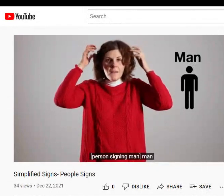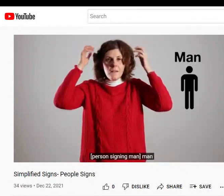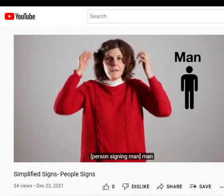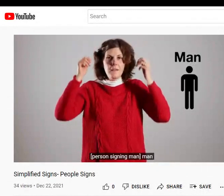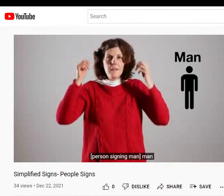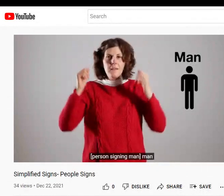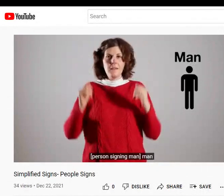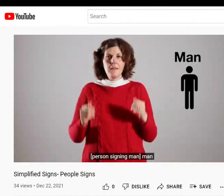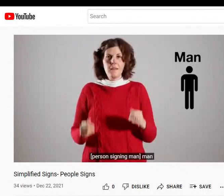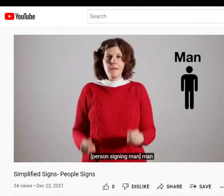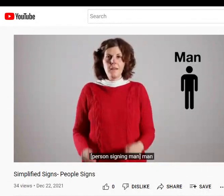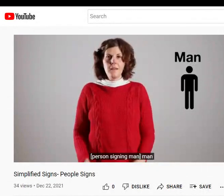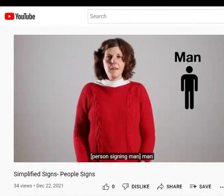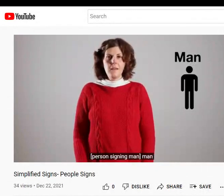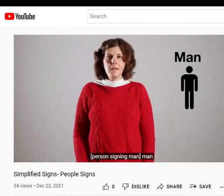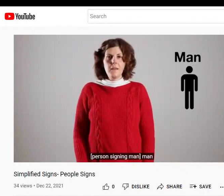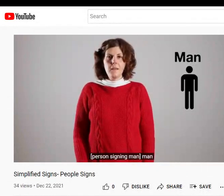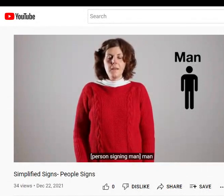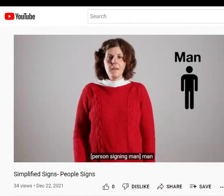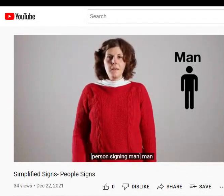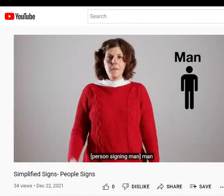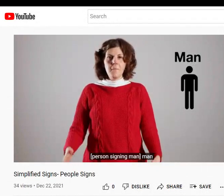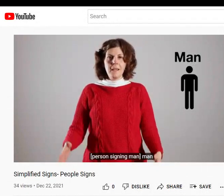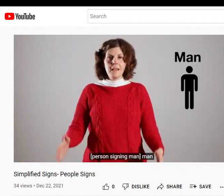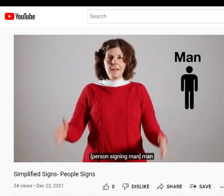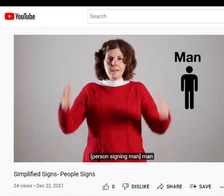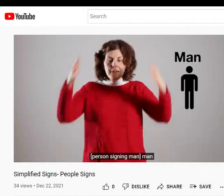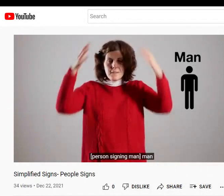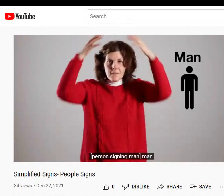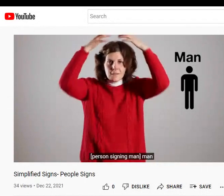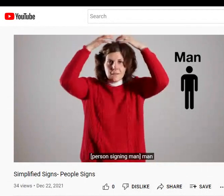So this was the man for short hair. Man.